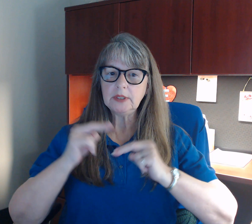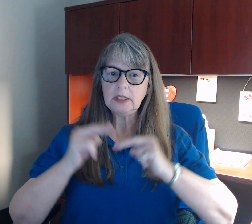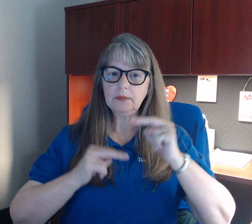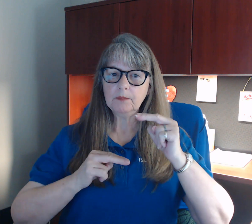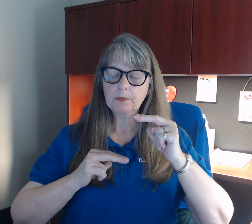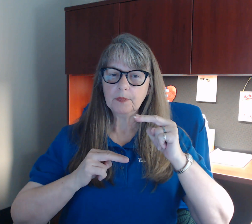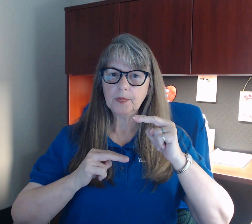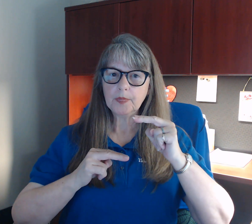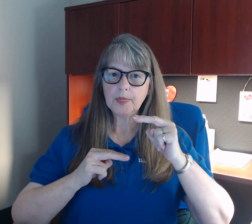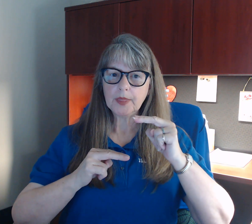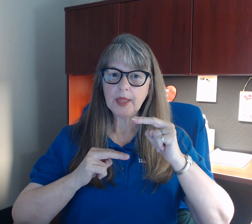building,